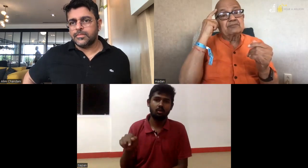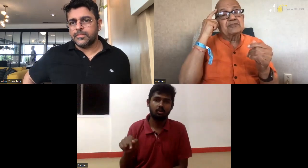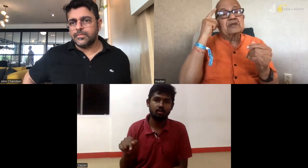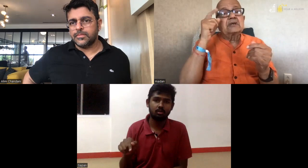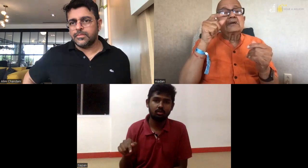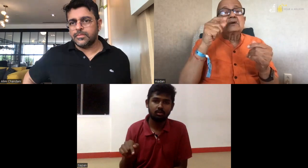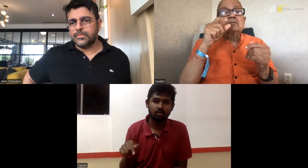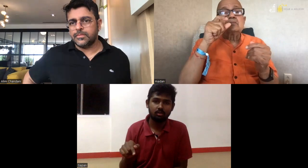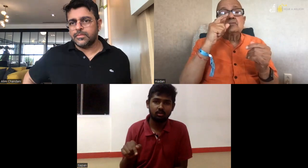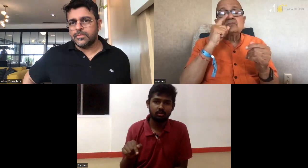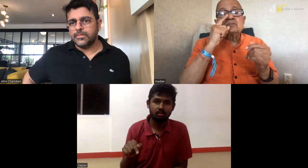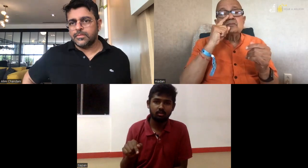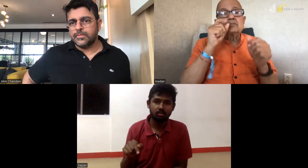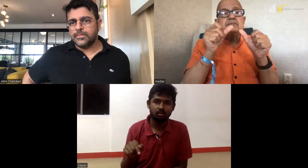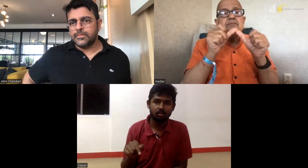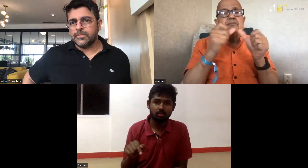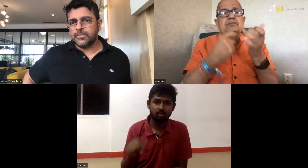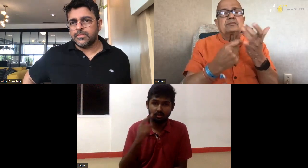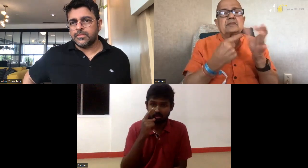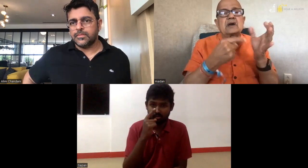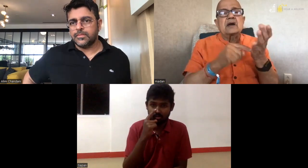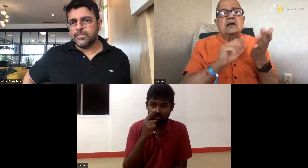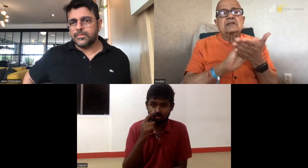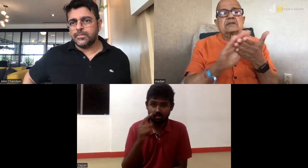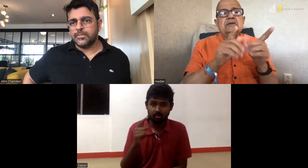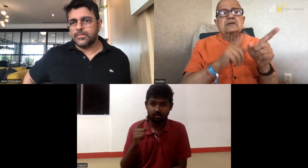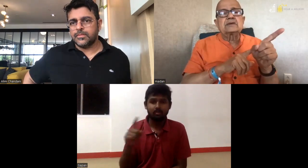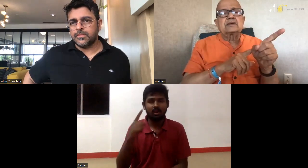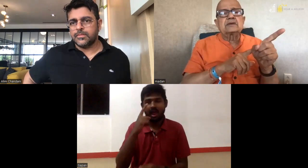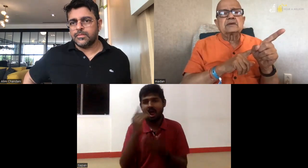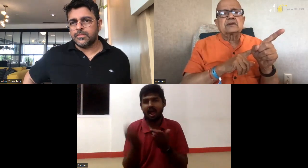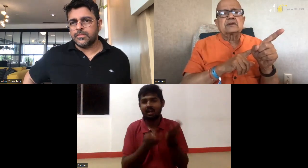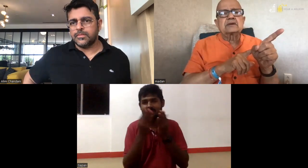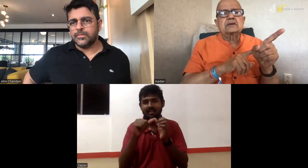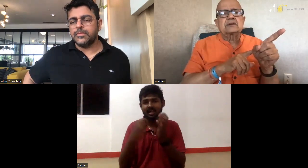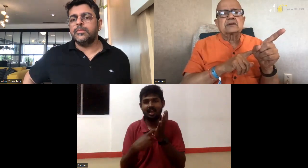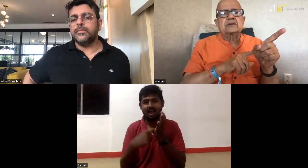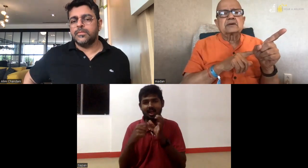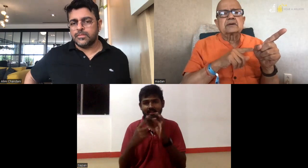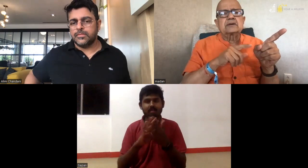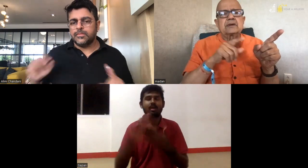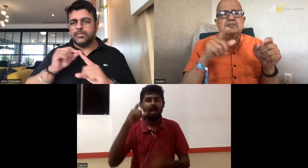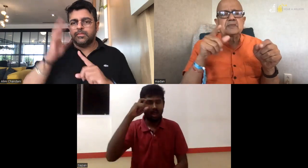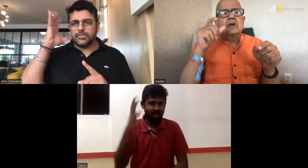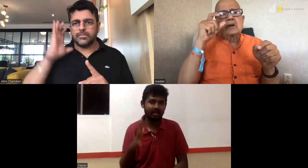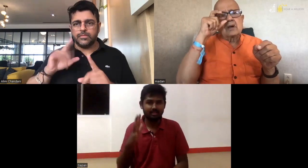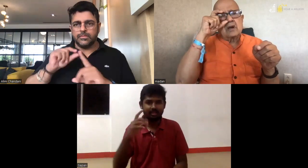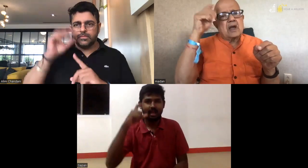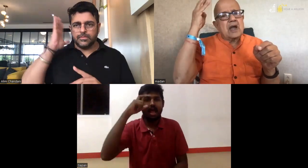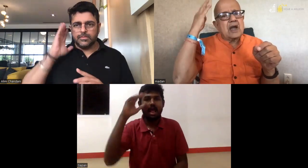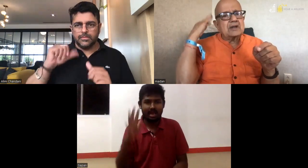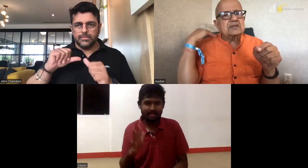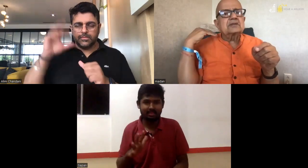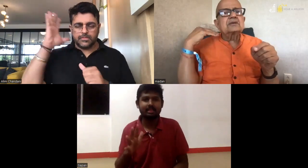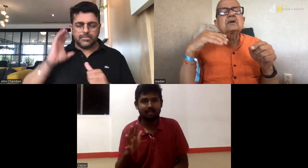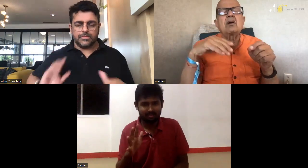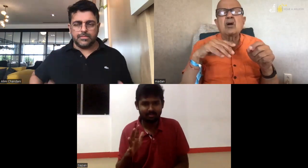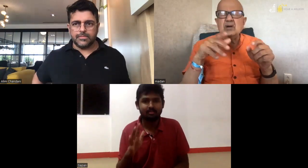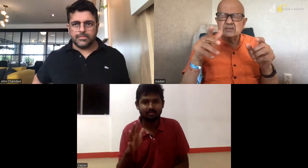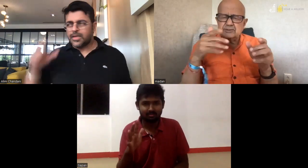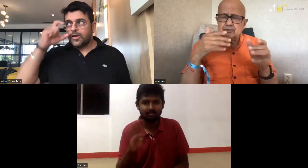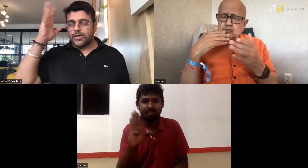that yeah, we can, provide anything, like we can set up any new school or college? Is it possible to